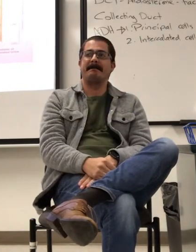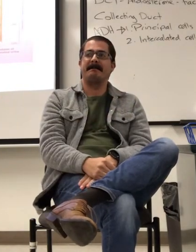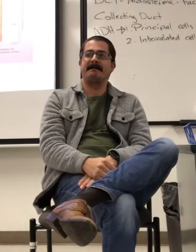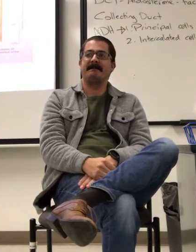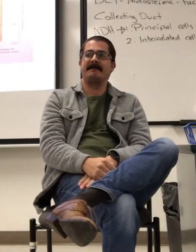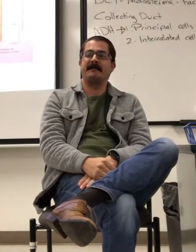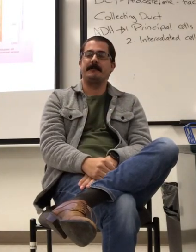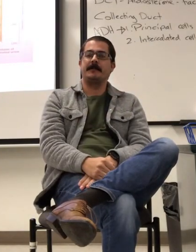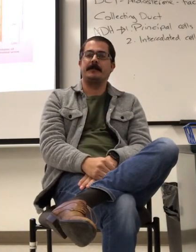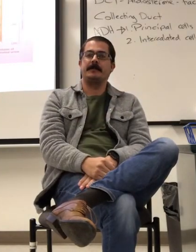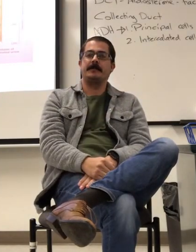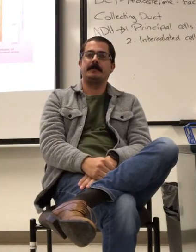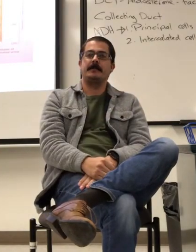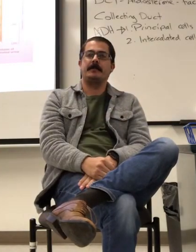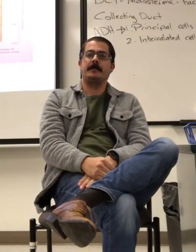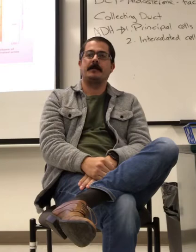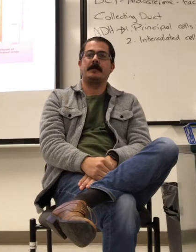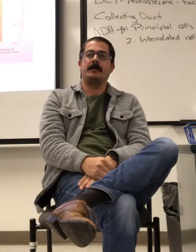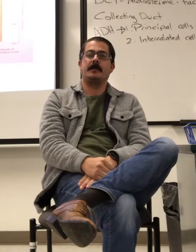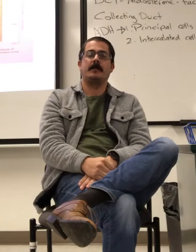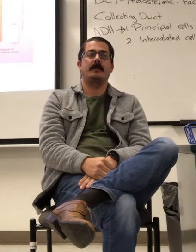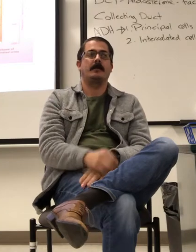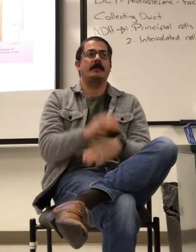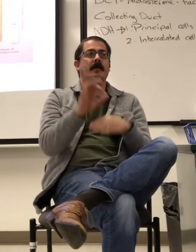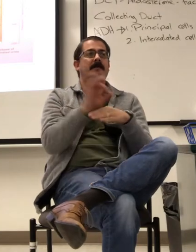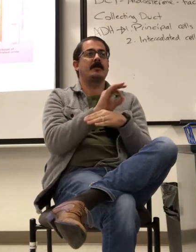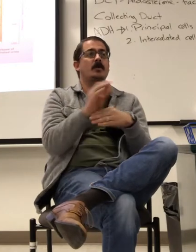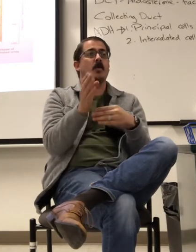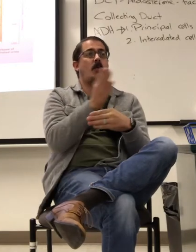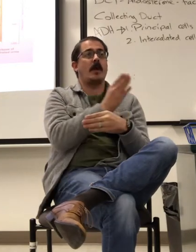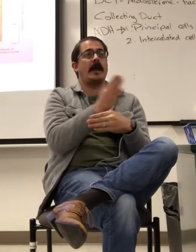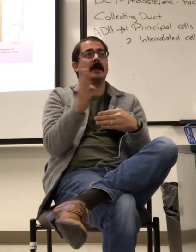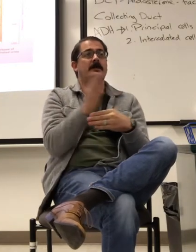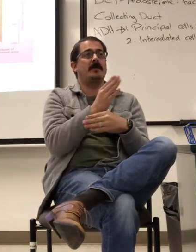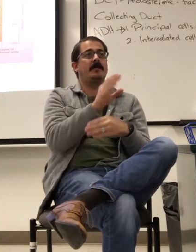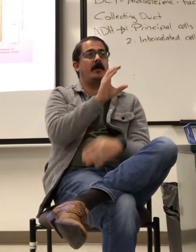And so here I have the functional range of forming